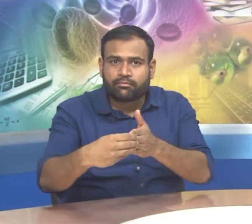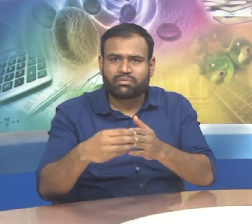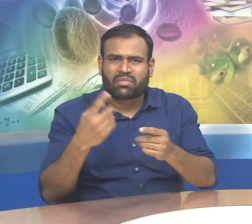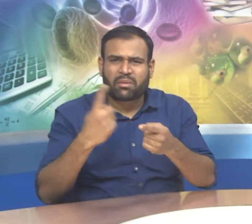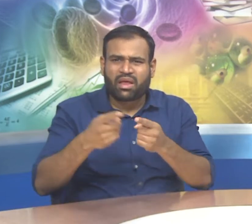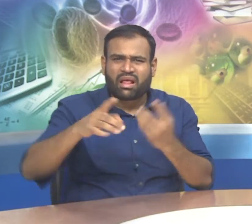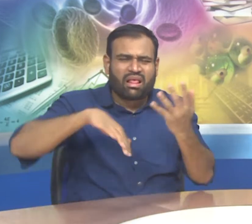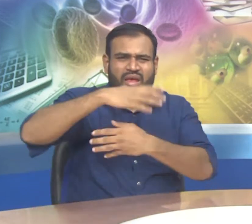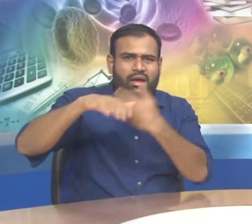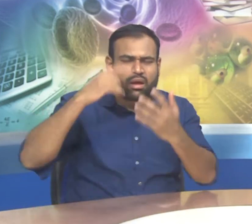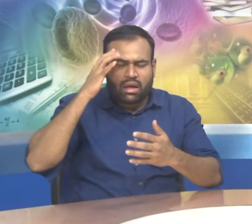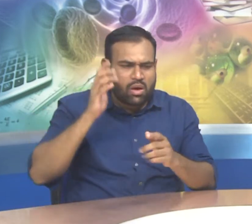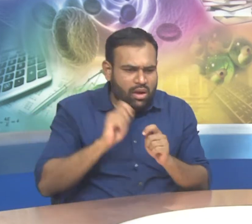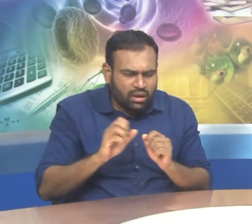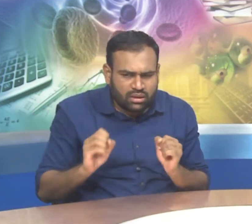Guidance.